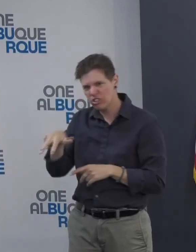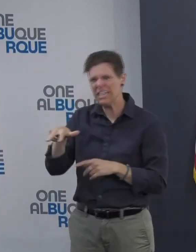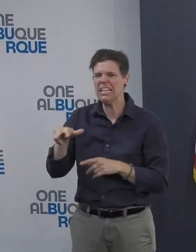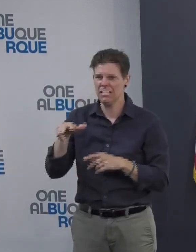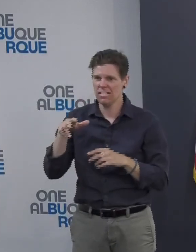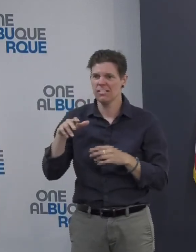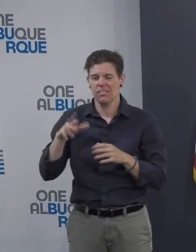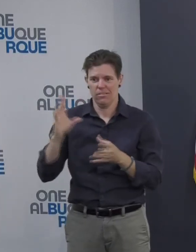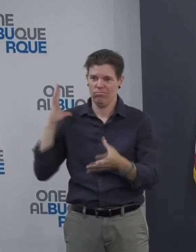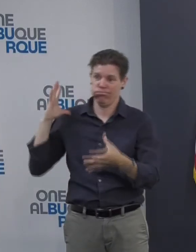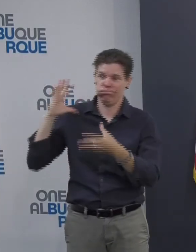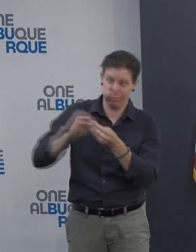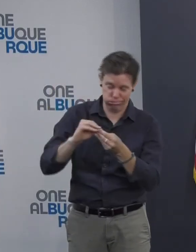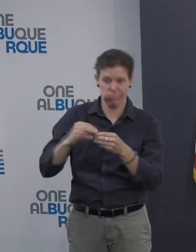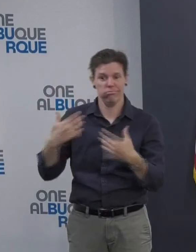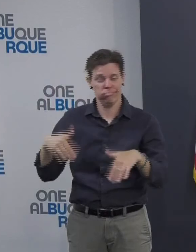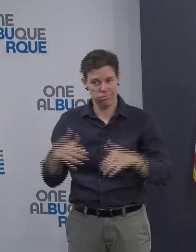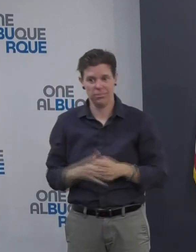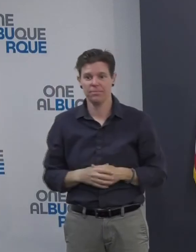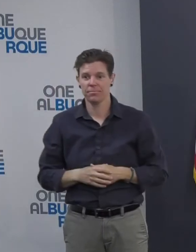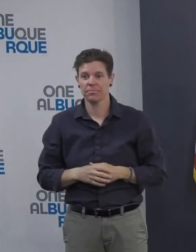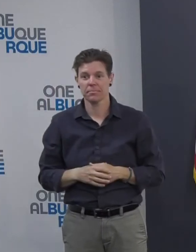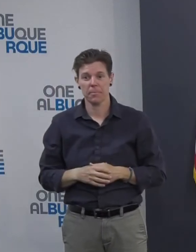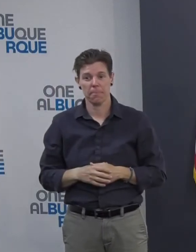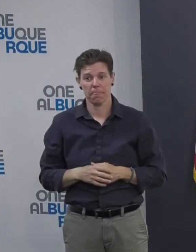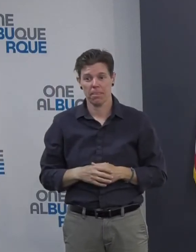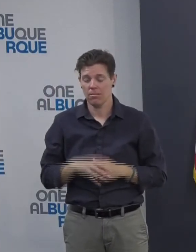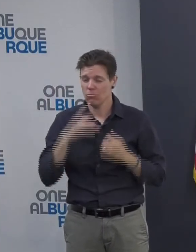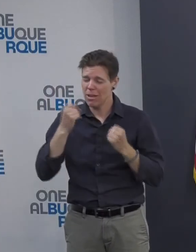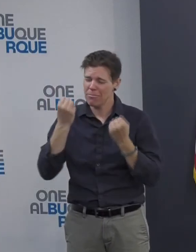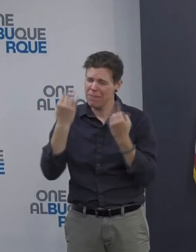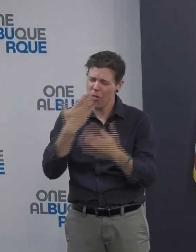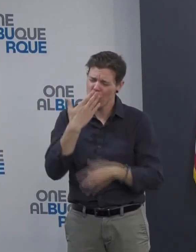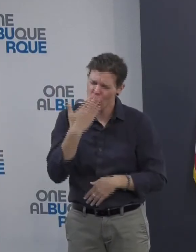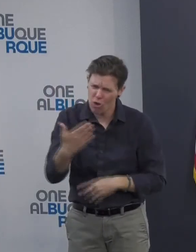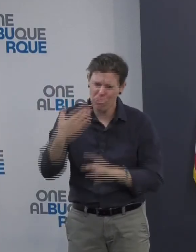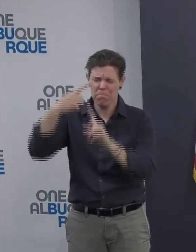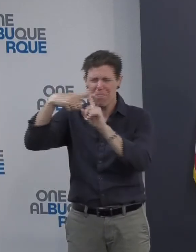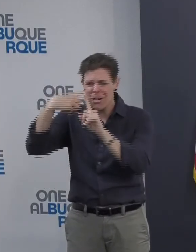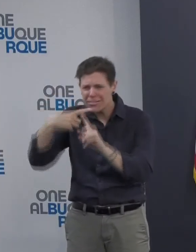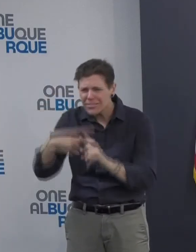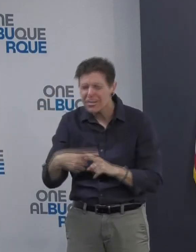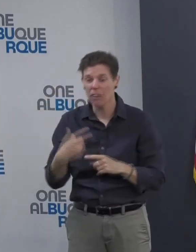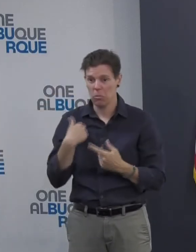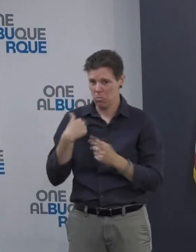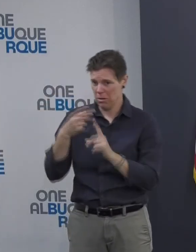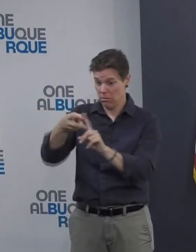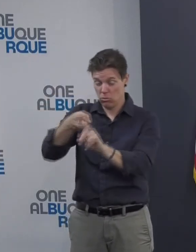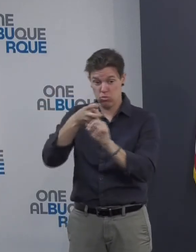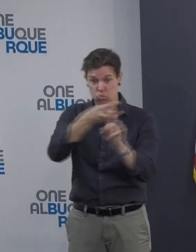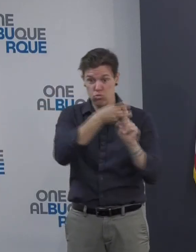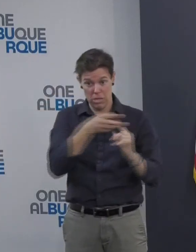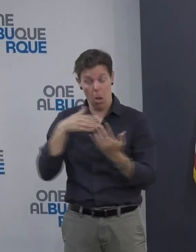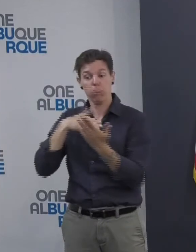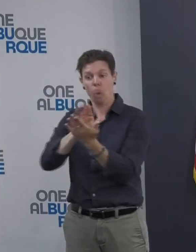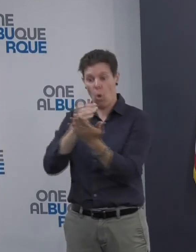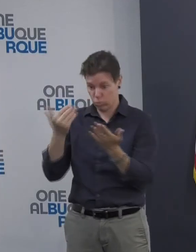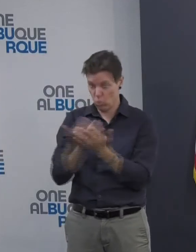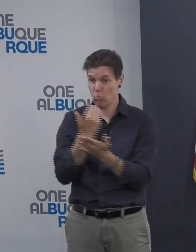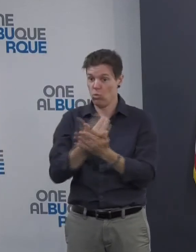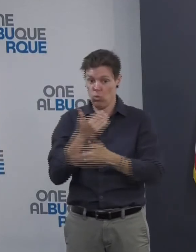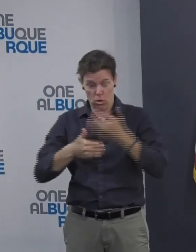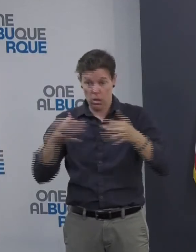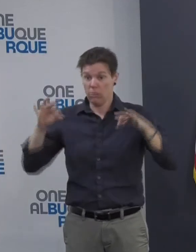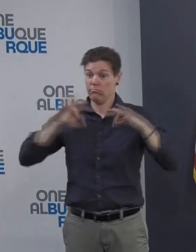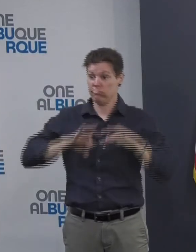they're just extremely positive. And I think our recruiting efforts are paying off in our yields of our people that are applying